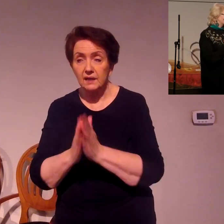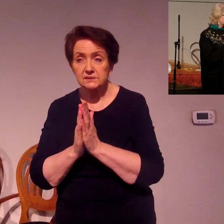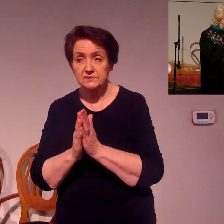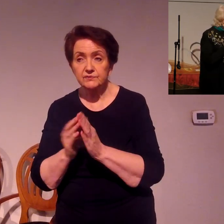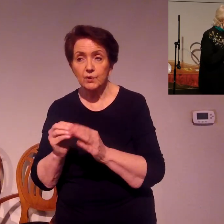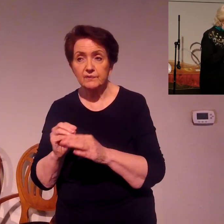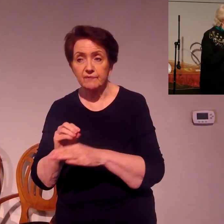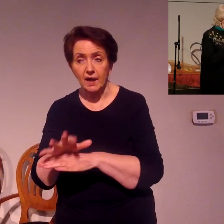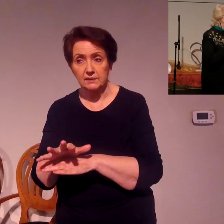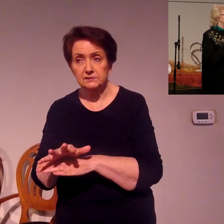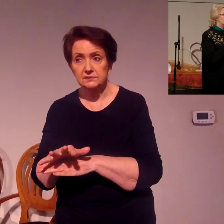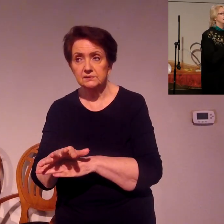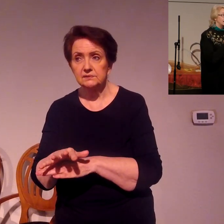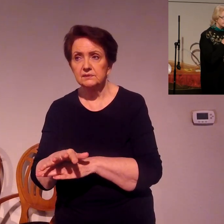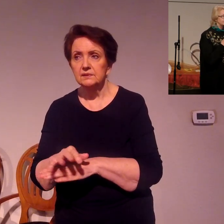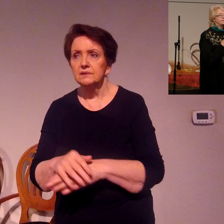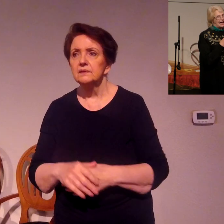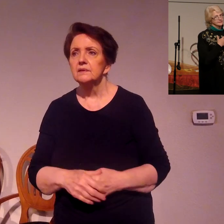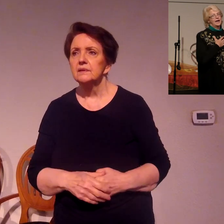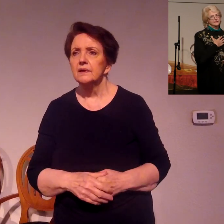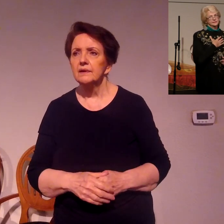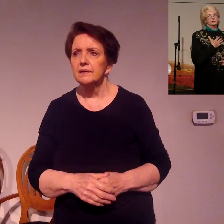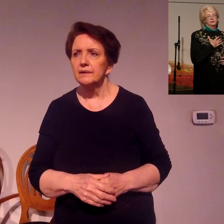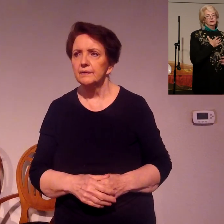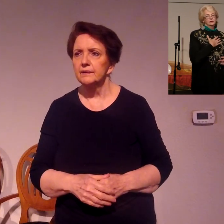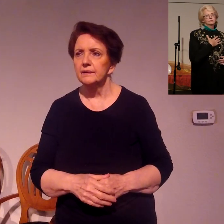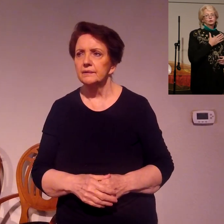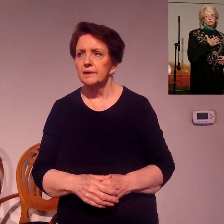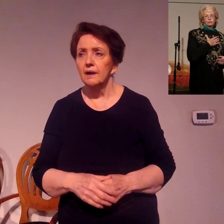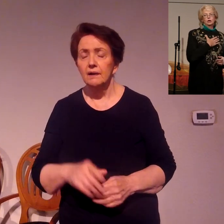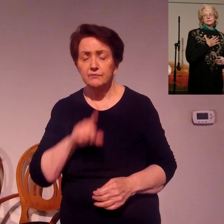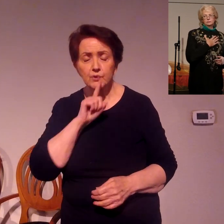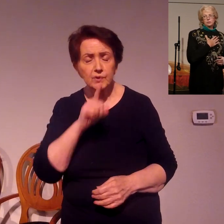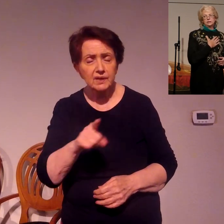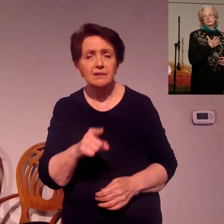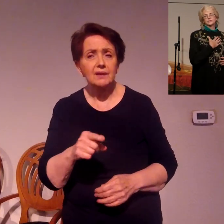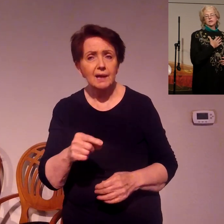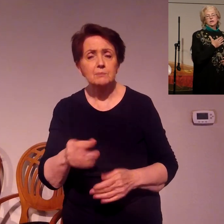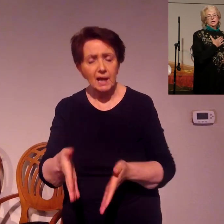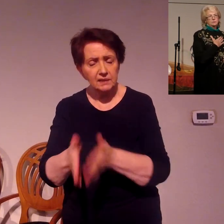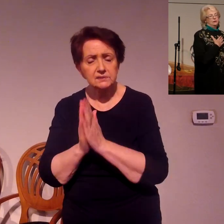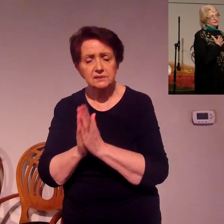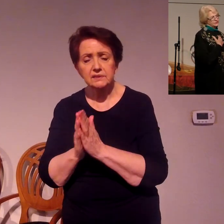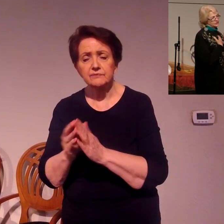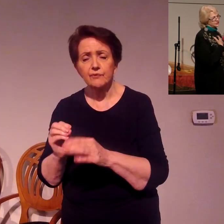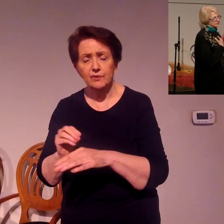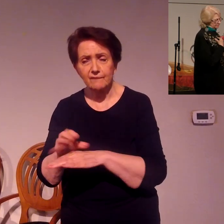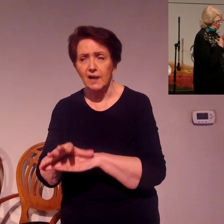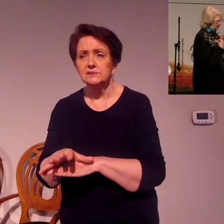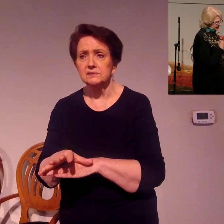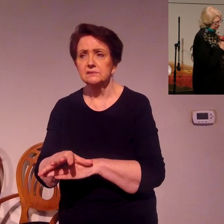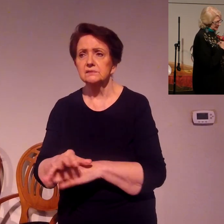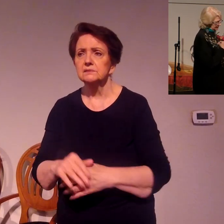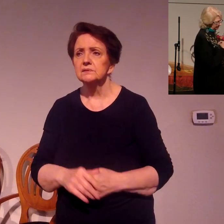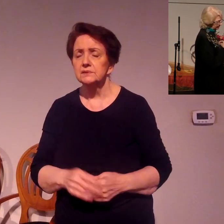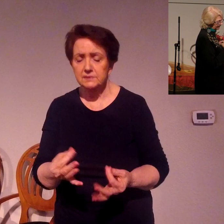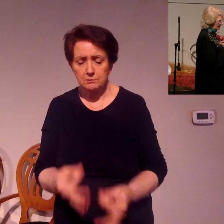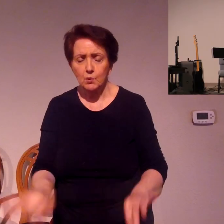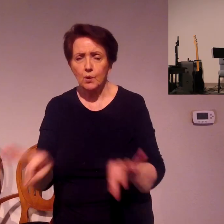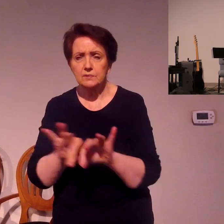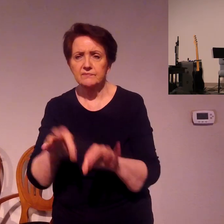job is to ask clearly, no, really, I am in fact asking for your thoughts and opinions about this because it's important to